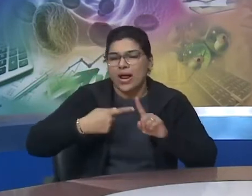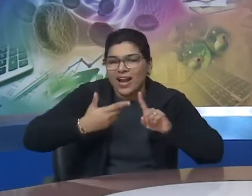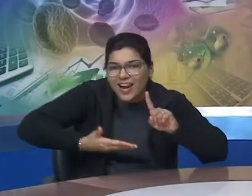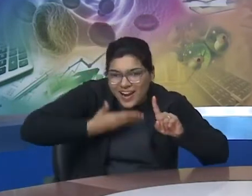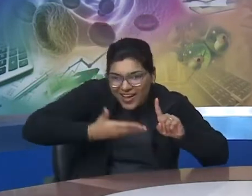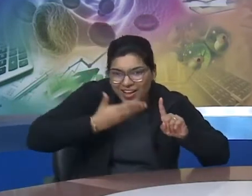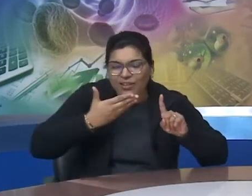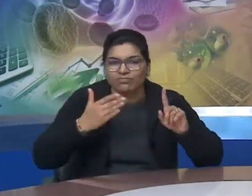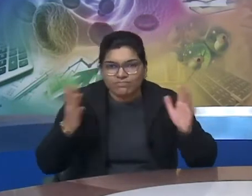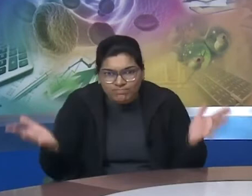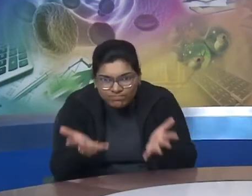doing it